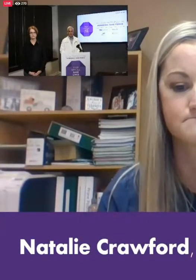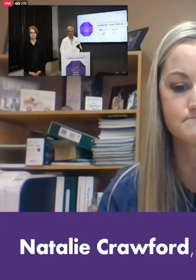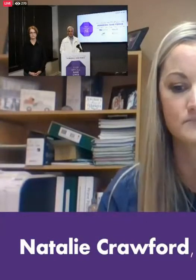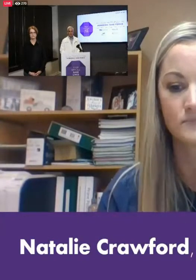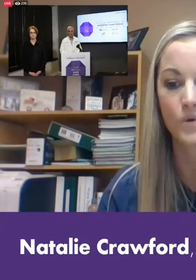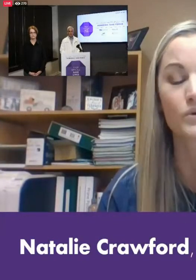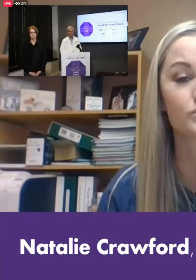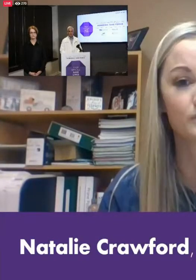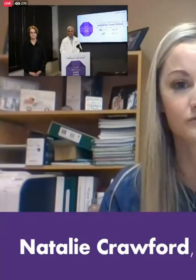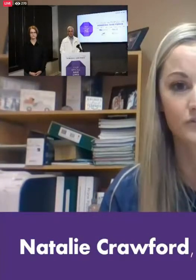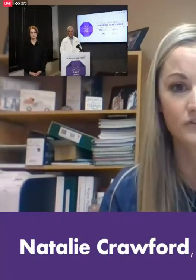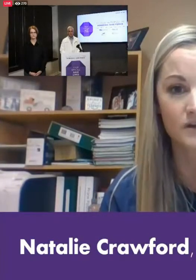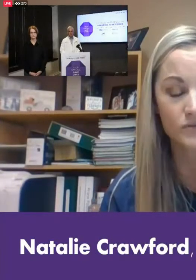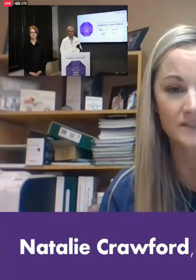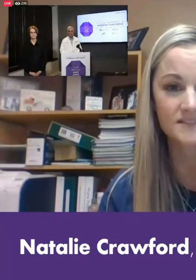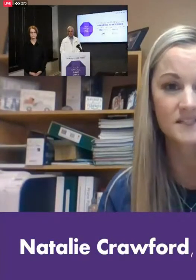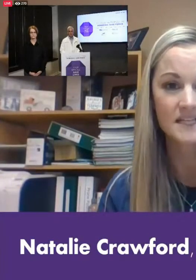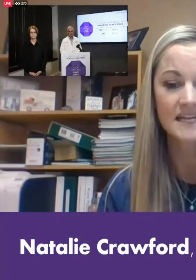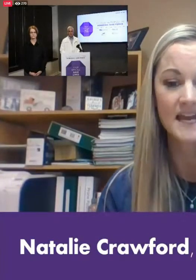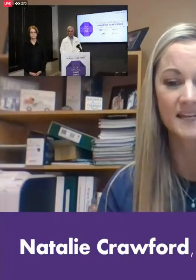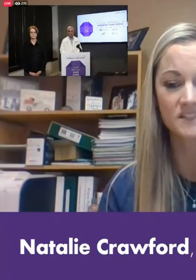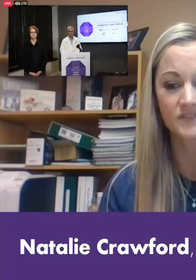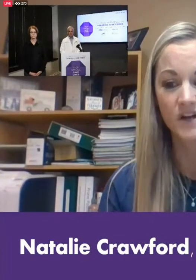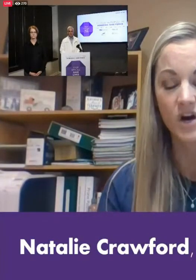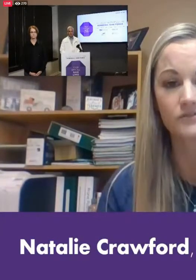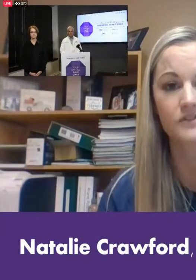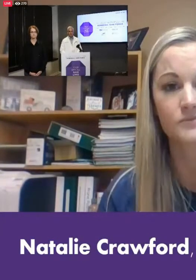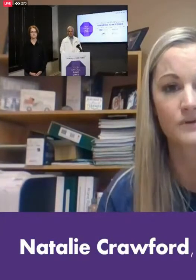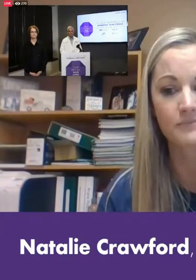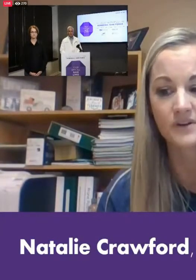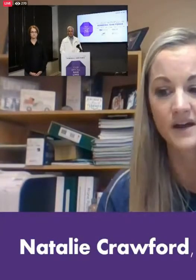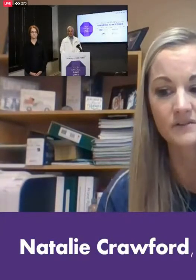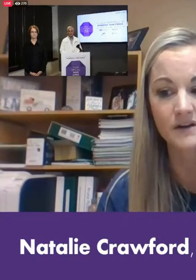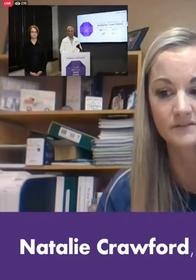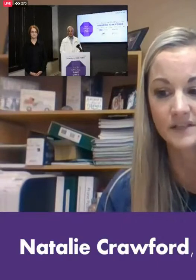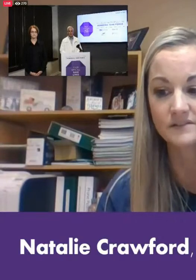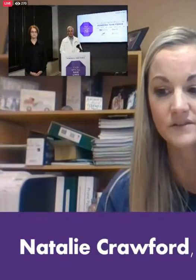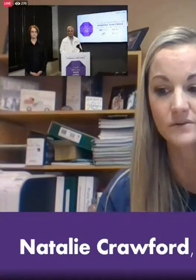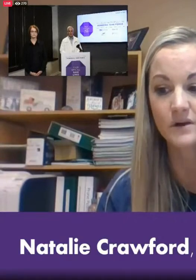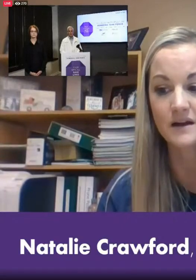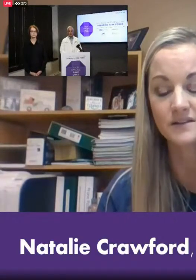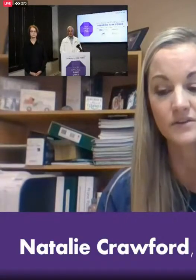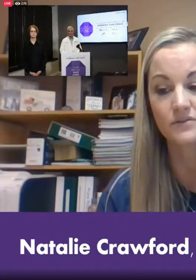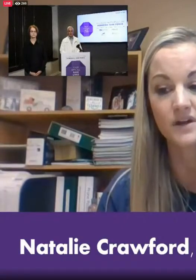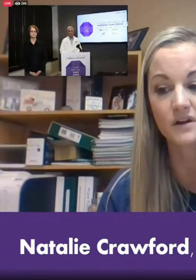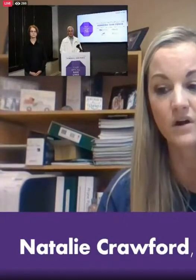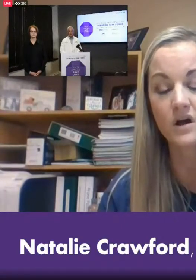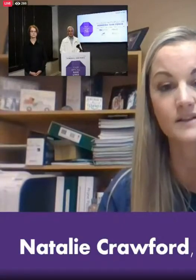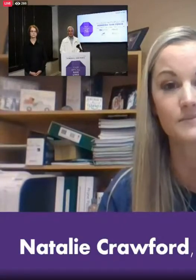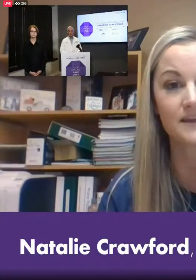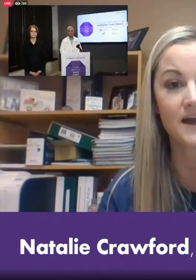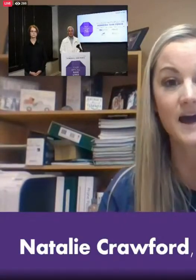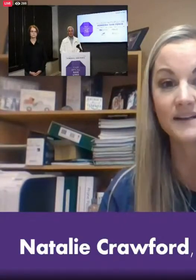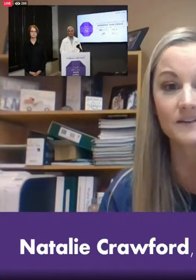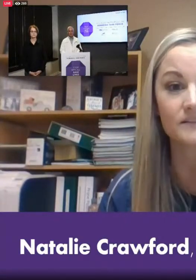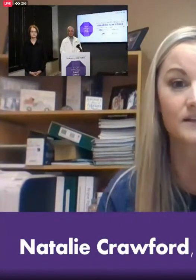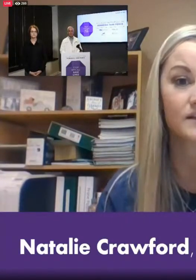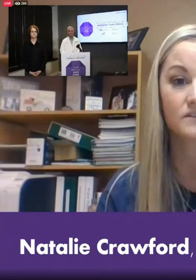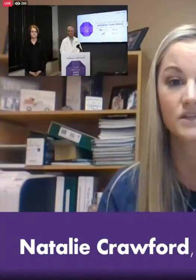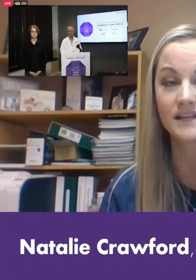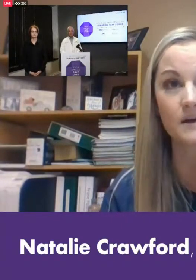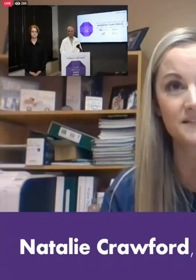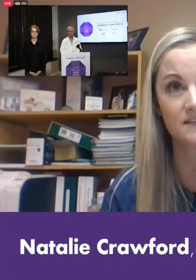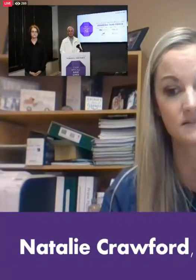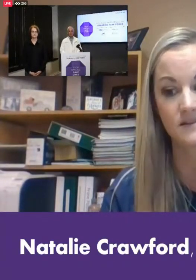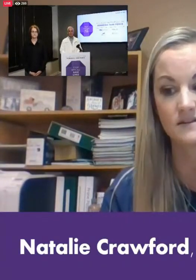ICU, what we're doing for their loved ones. And it's very hard for them to wrap their head around it. So, they're calling me, "Hi,